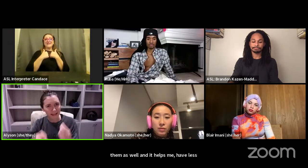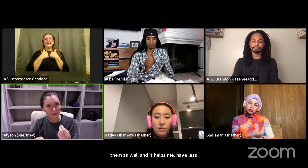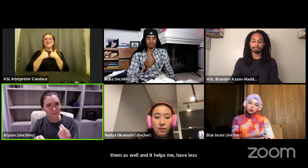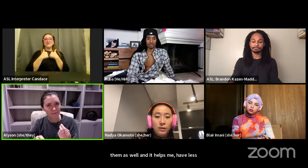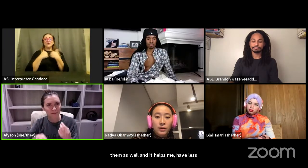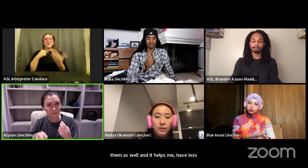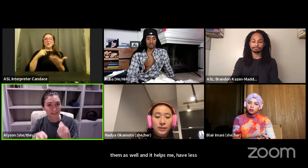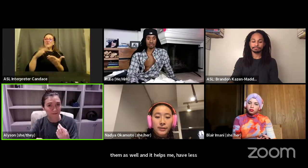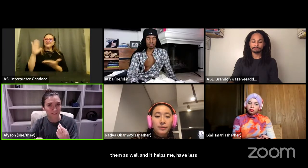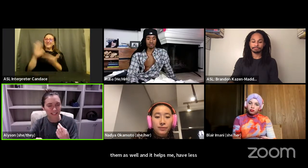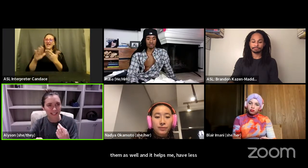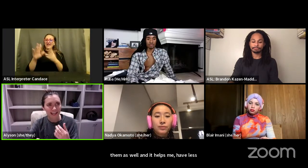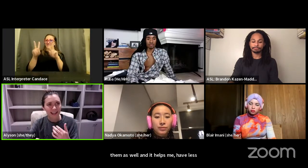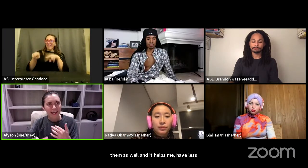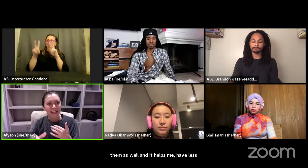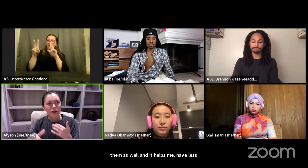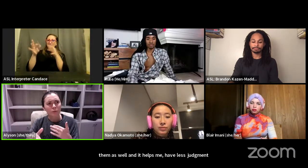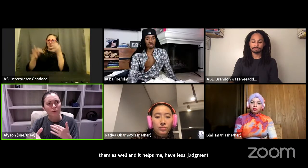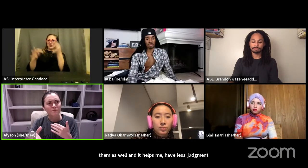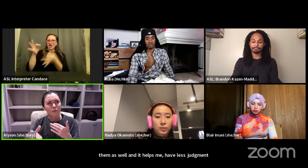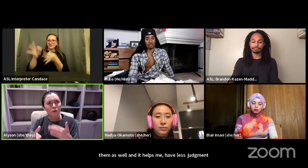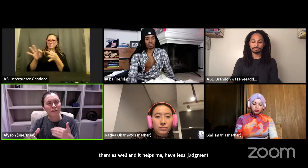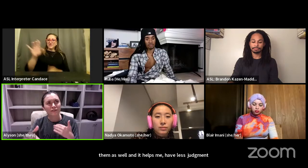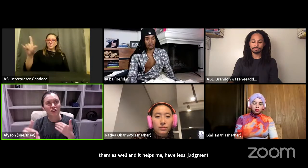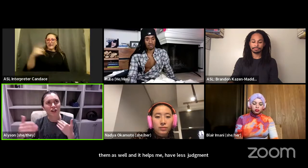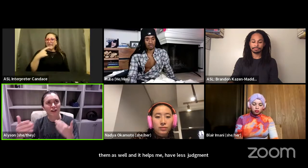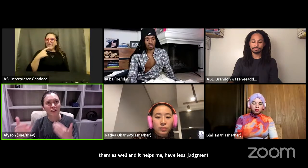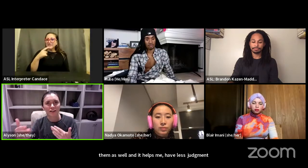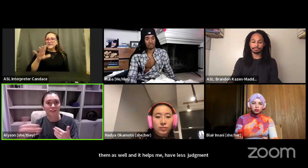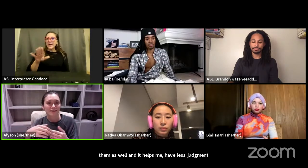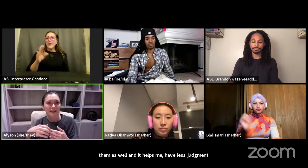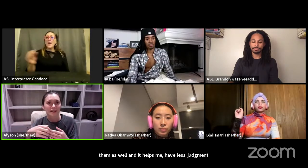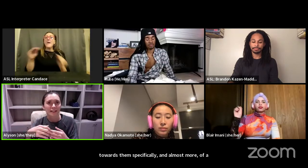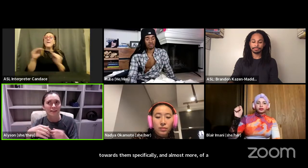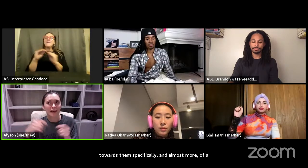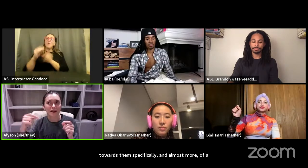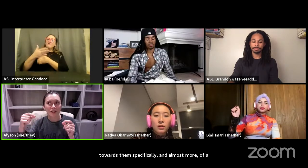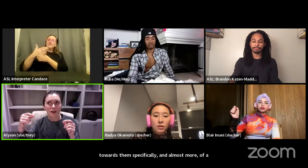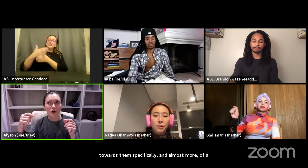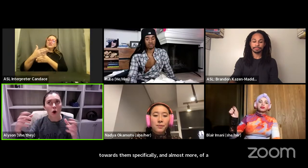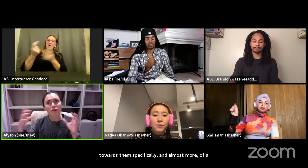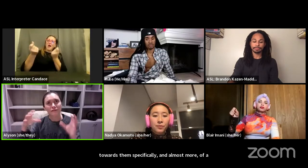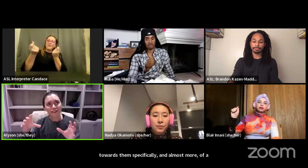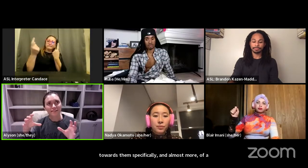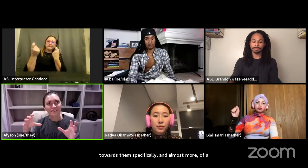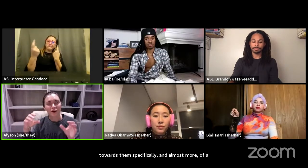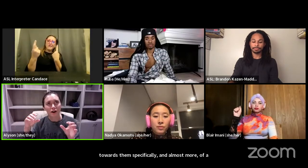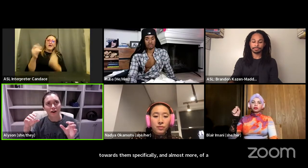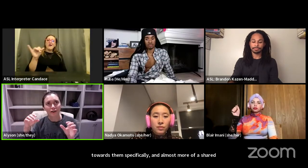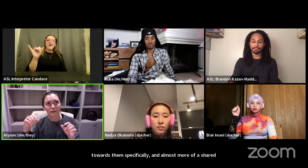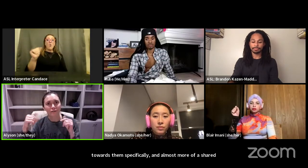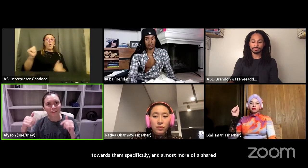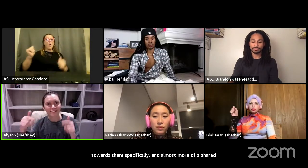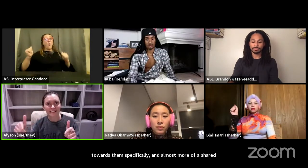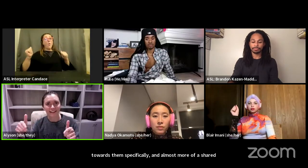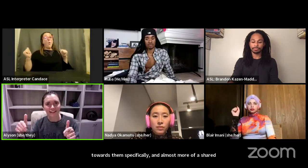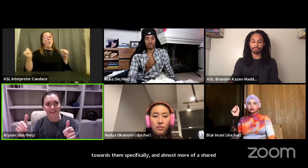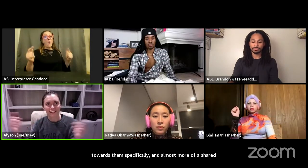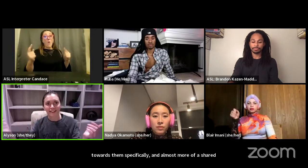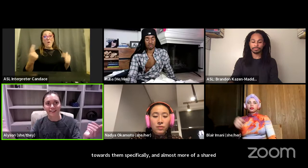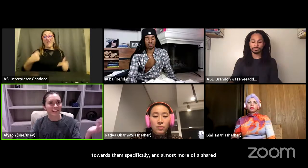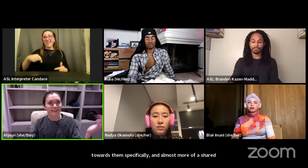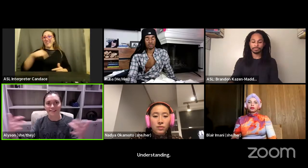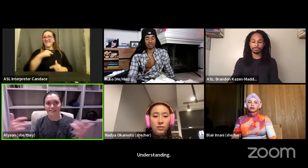towards them specifically, and almost more of a shared understanding that all of us are